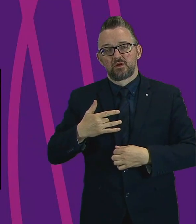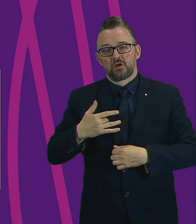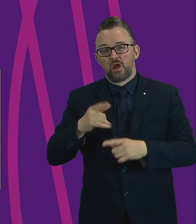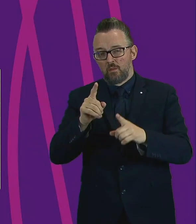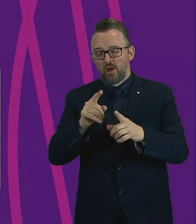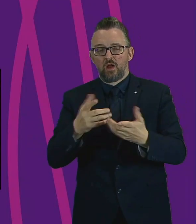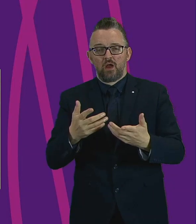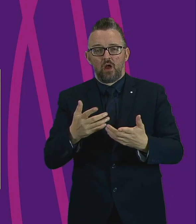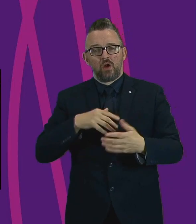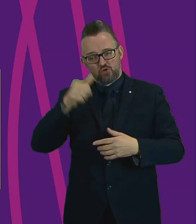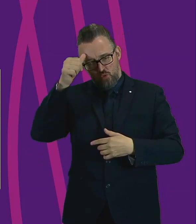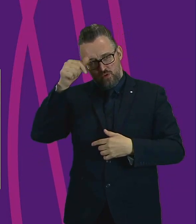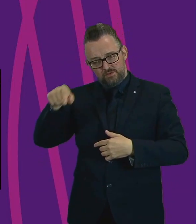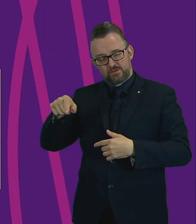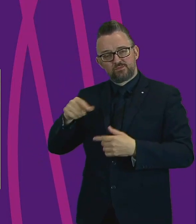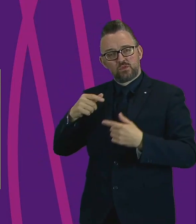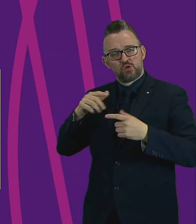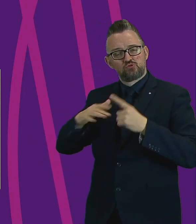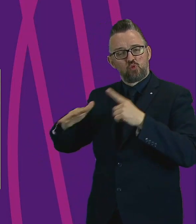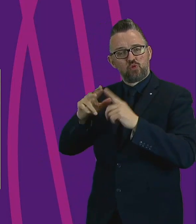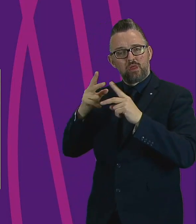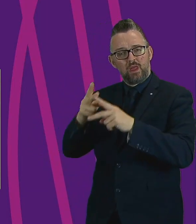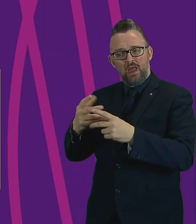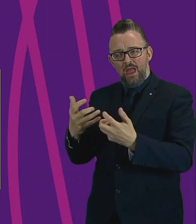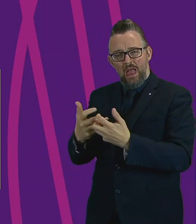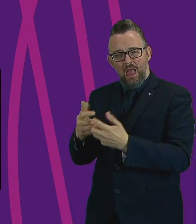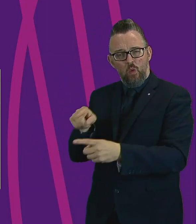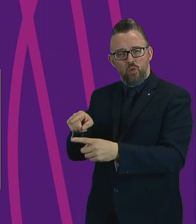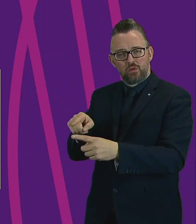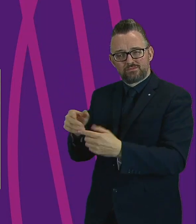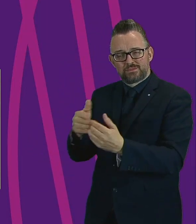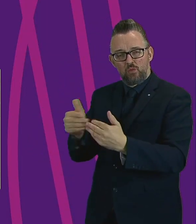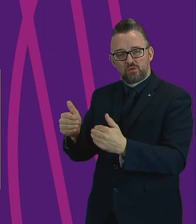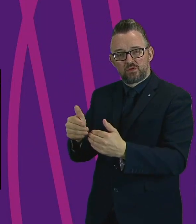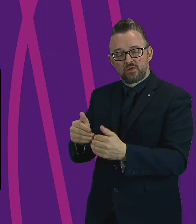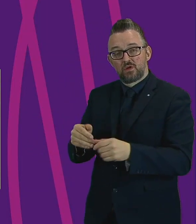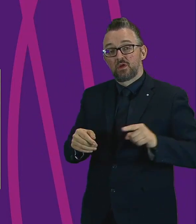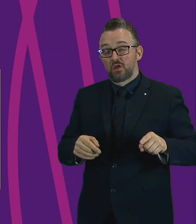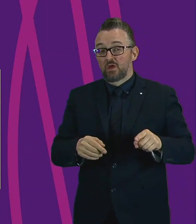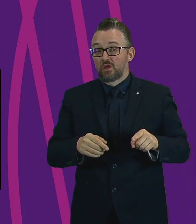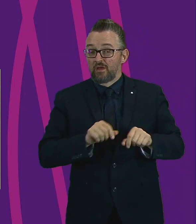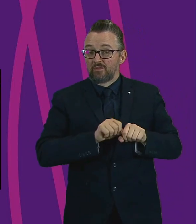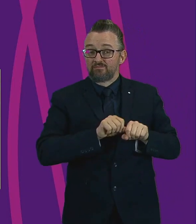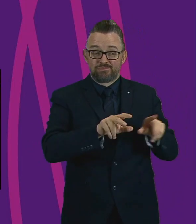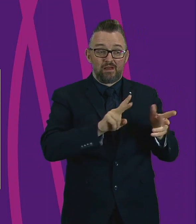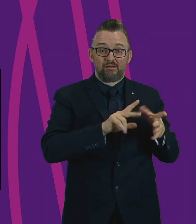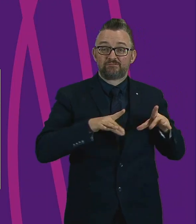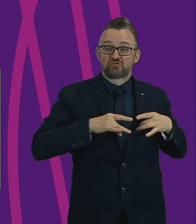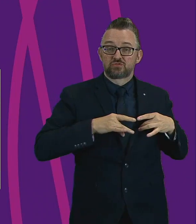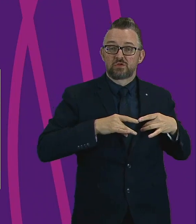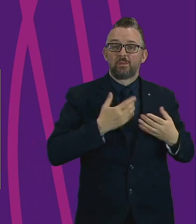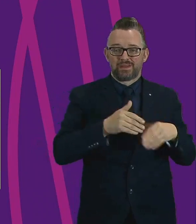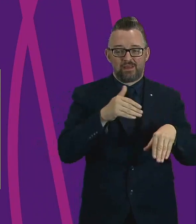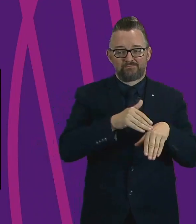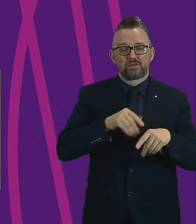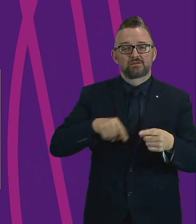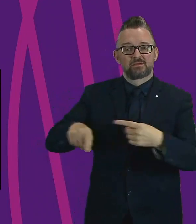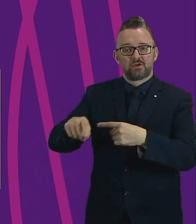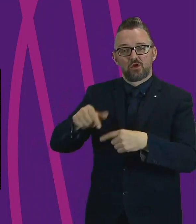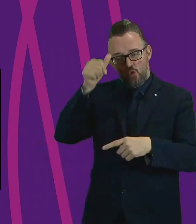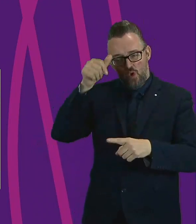delivery of health and social care in Scotland. This virus has undoubtedly exposed weaknesses in that provision. A more resilient National Health